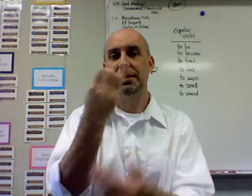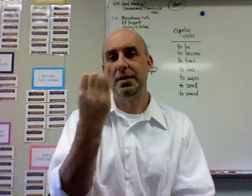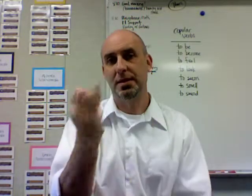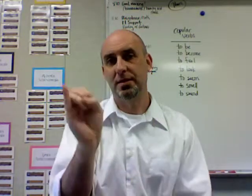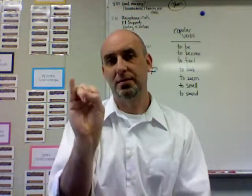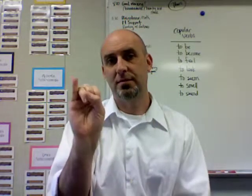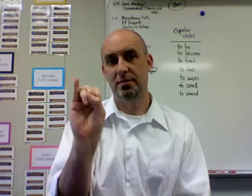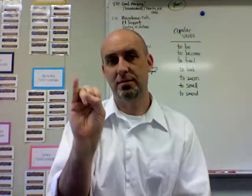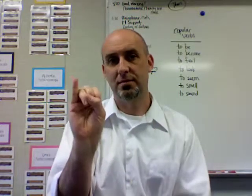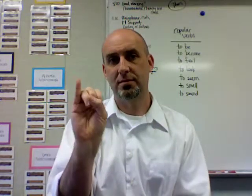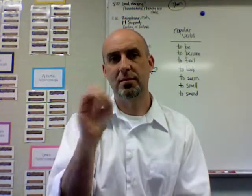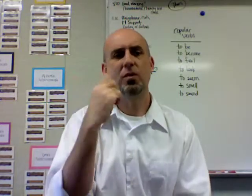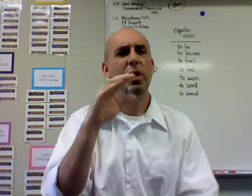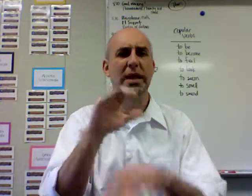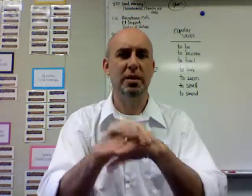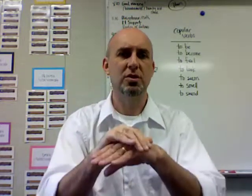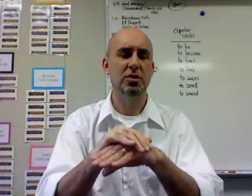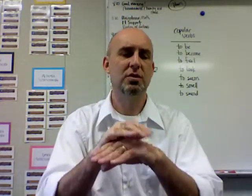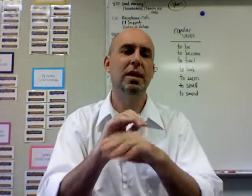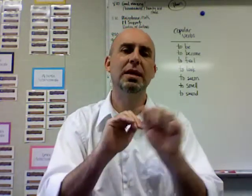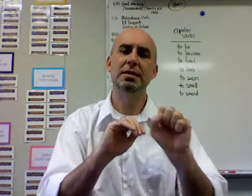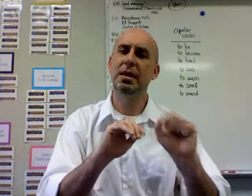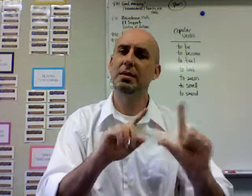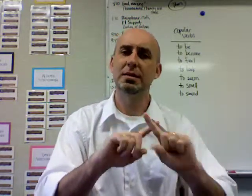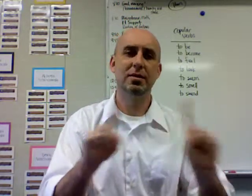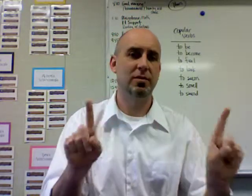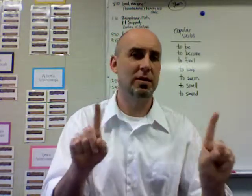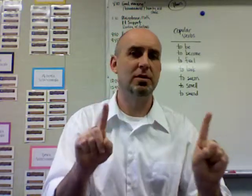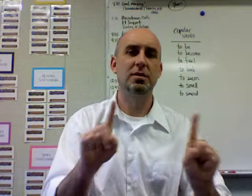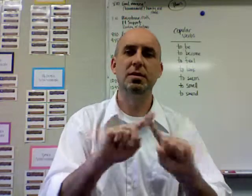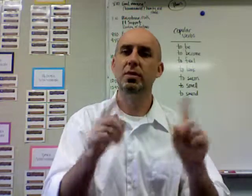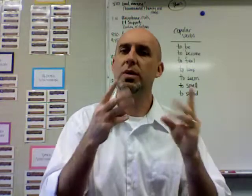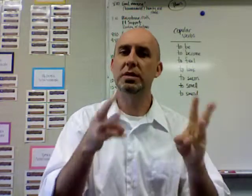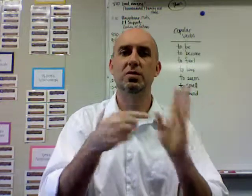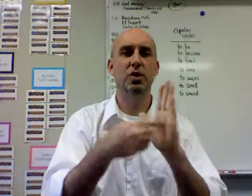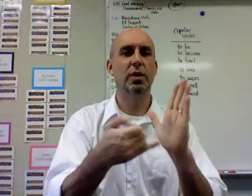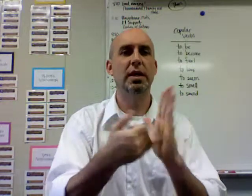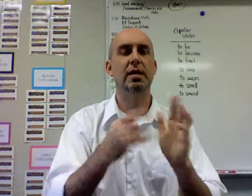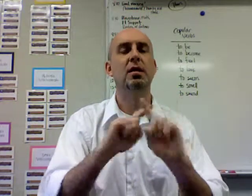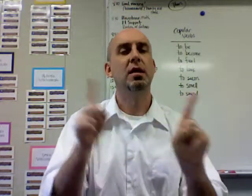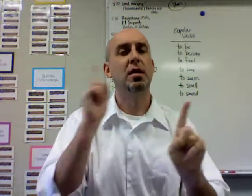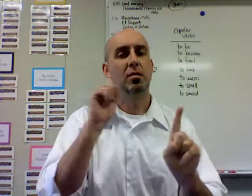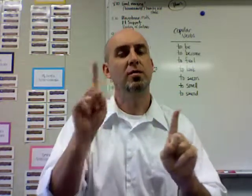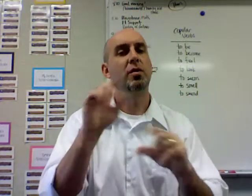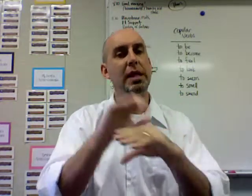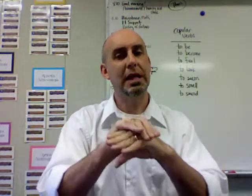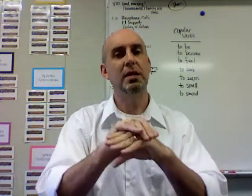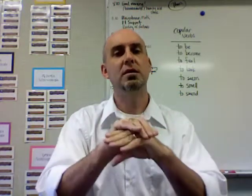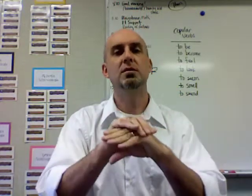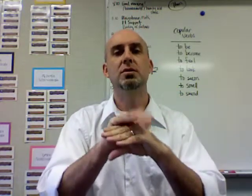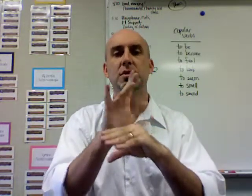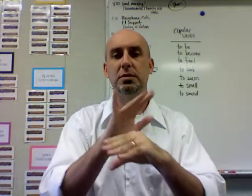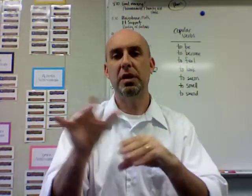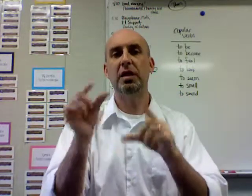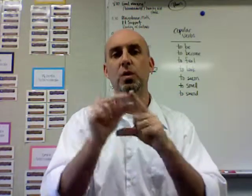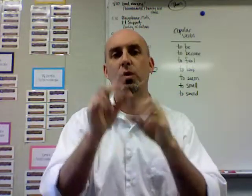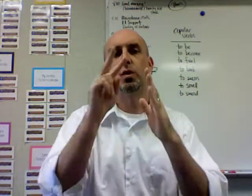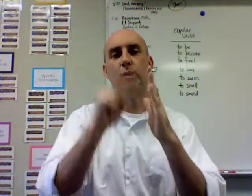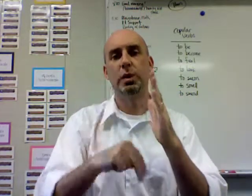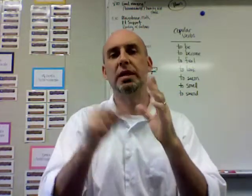Grazing. For English. ASL is different. There's different ways of showing it. But for the English spelling word, reading